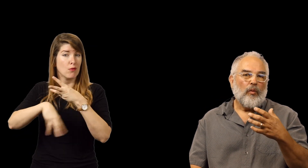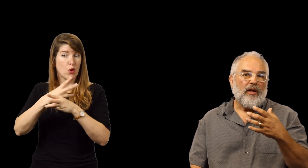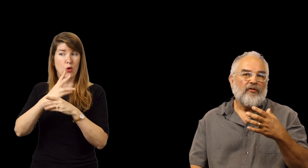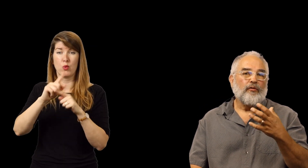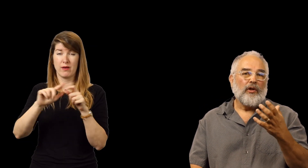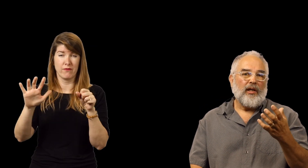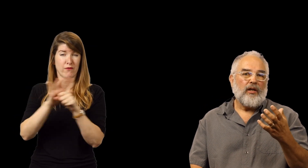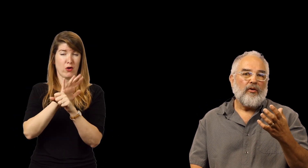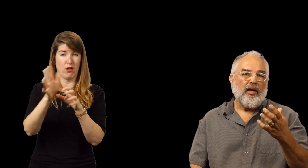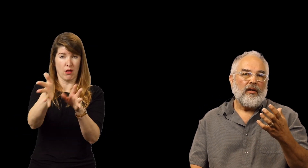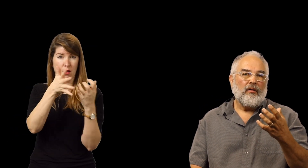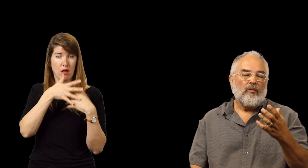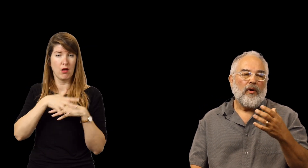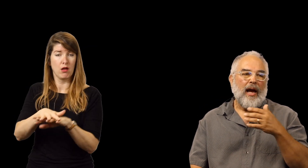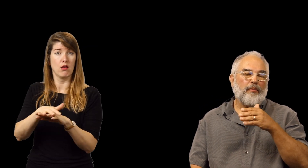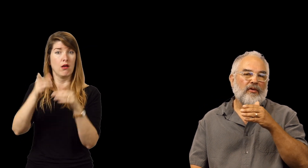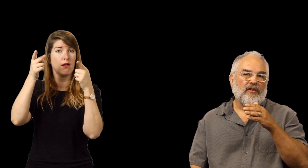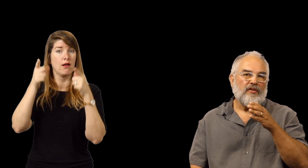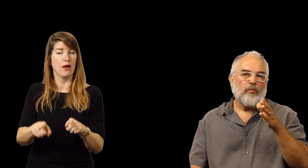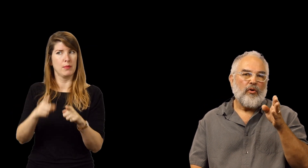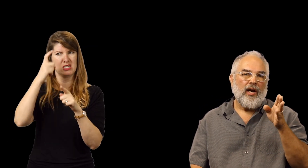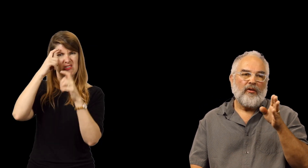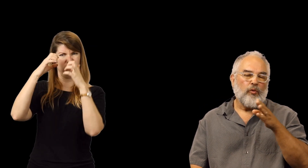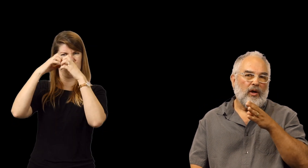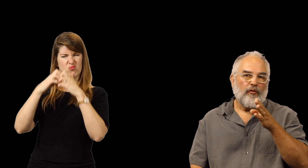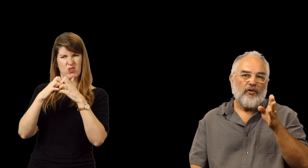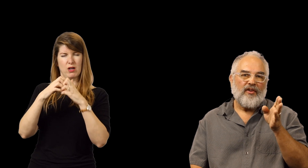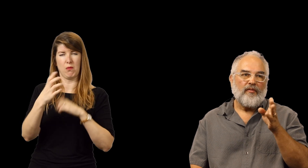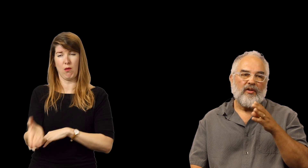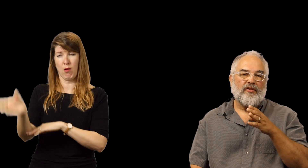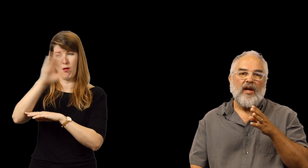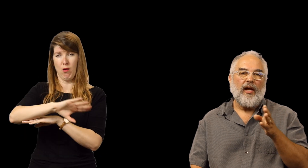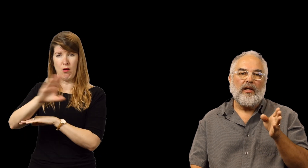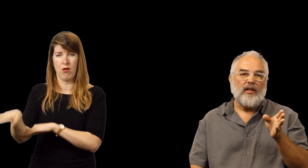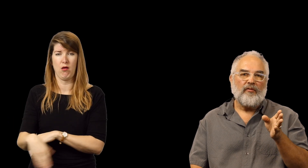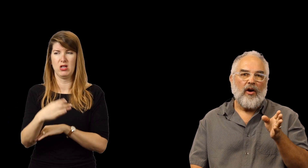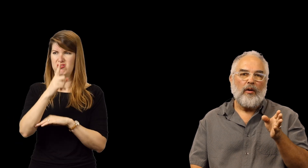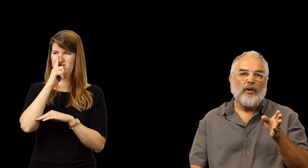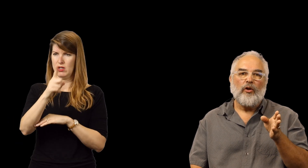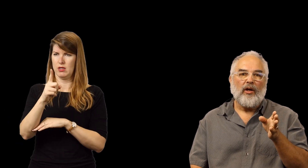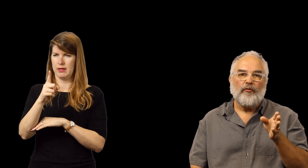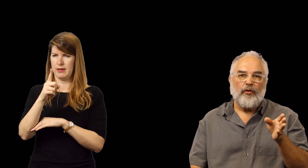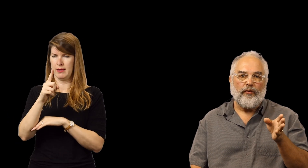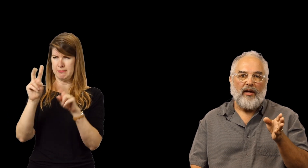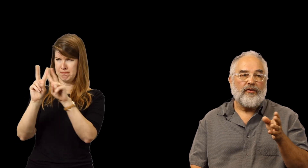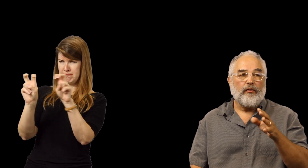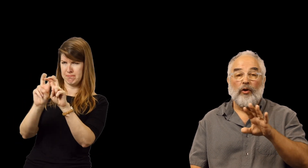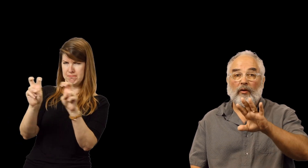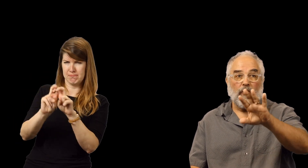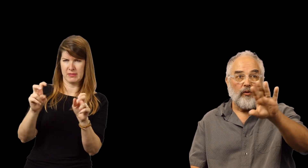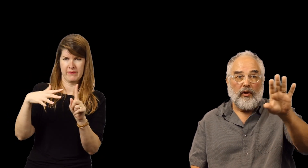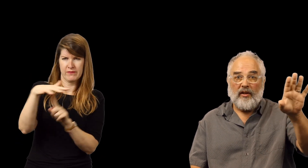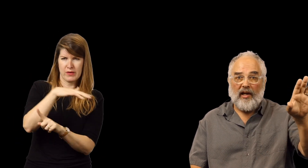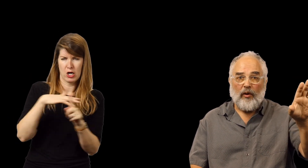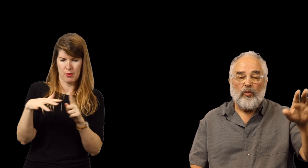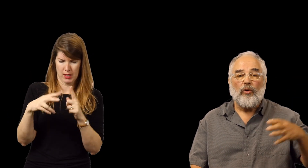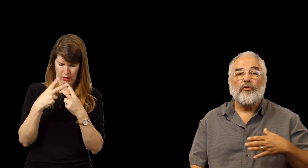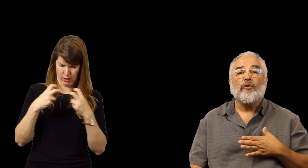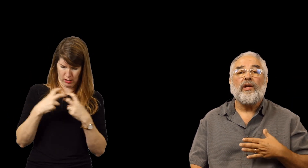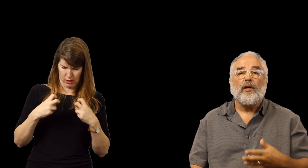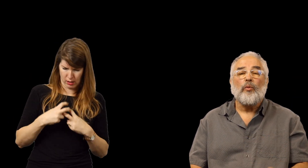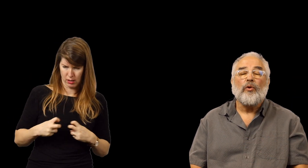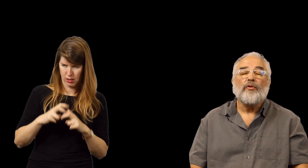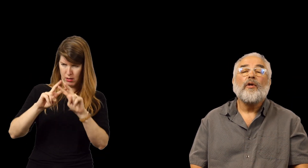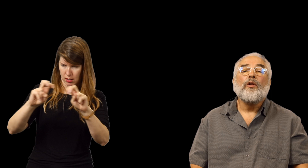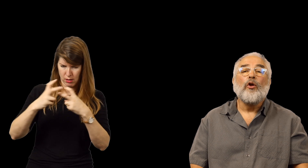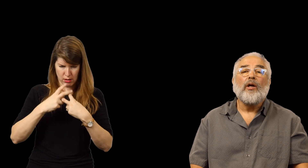Ideally, when it's fully integrated, what happens is our brain 24/7 is scanning the environment, looking for threats, looking through at the outer world or